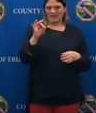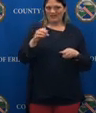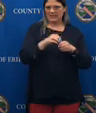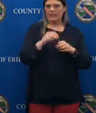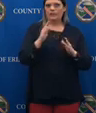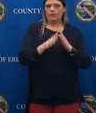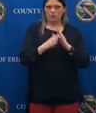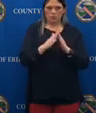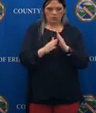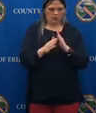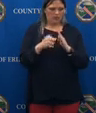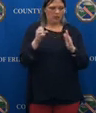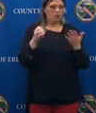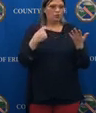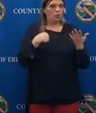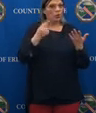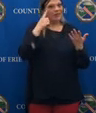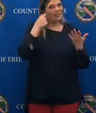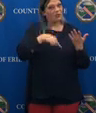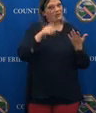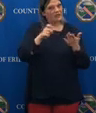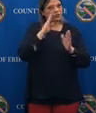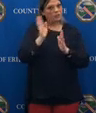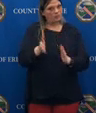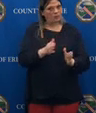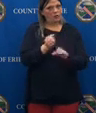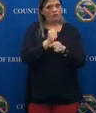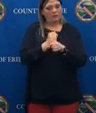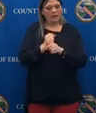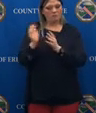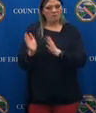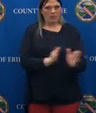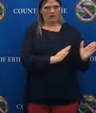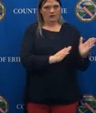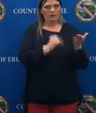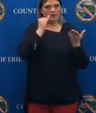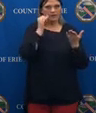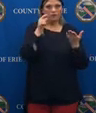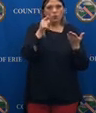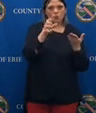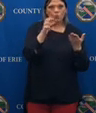community, and so I think we have to be prepared and make a plan in case you